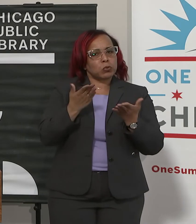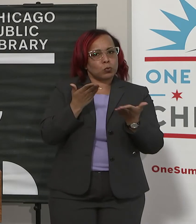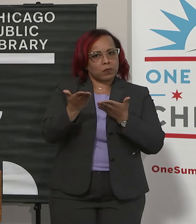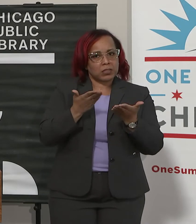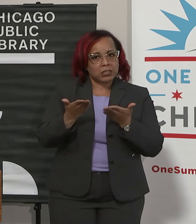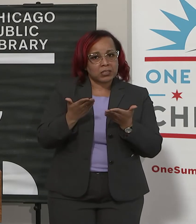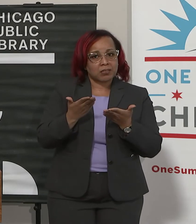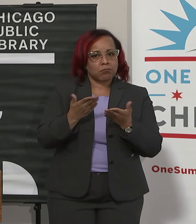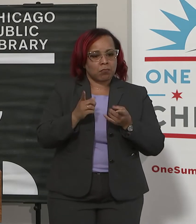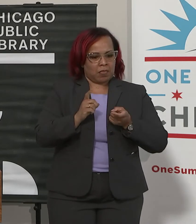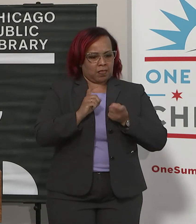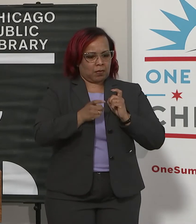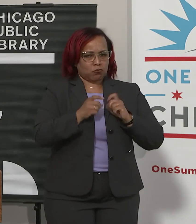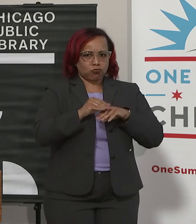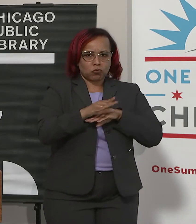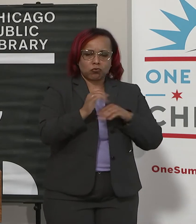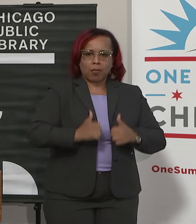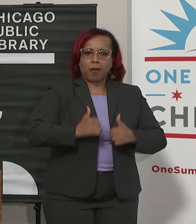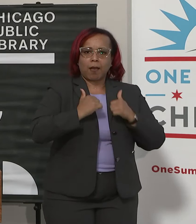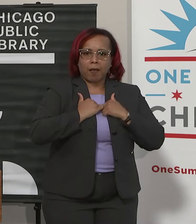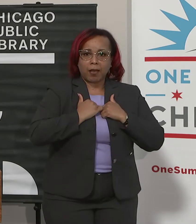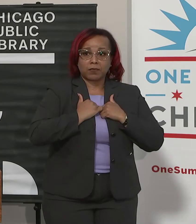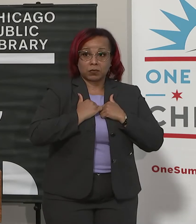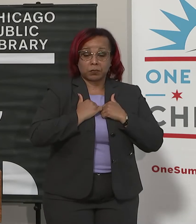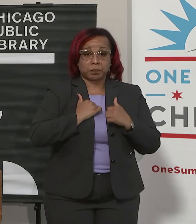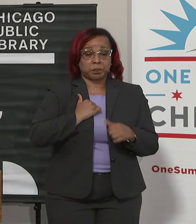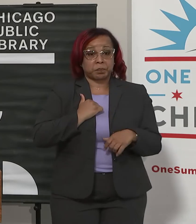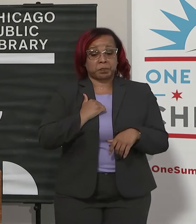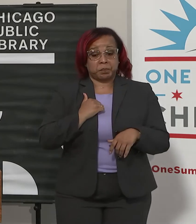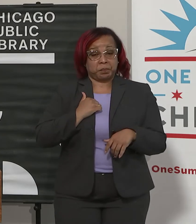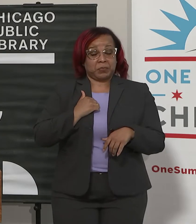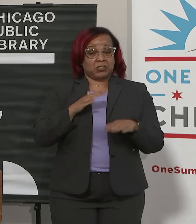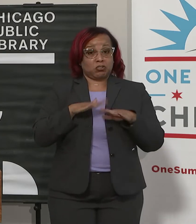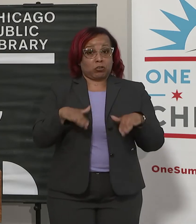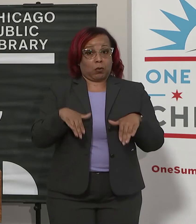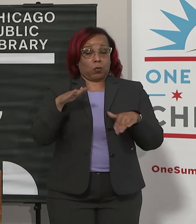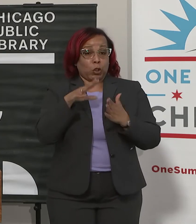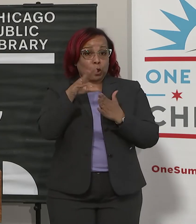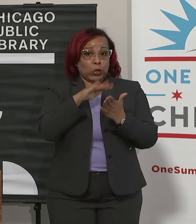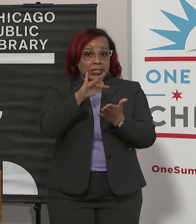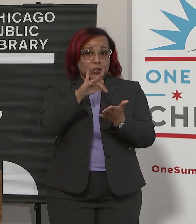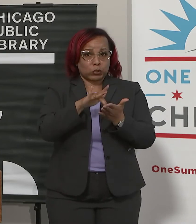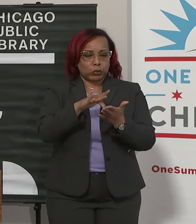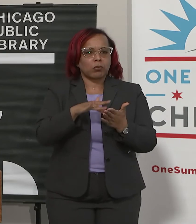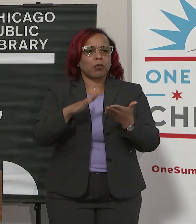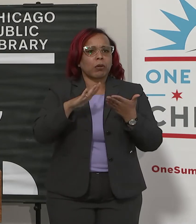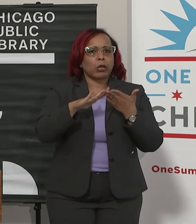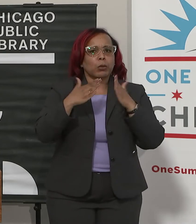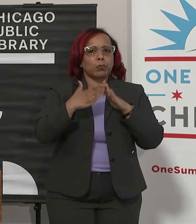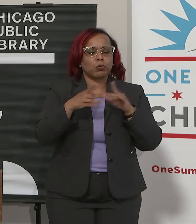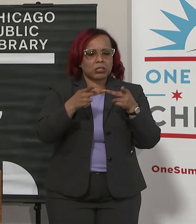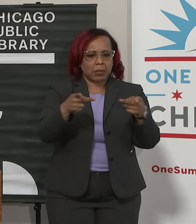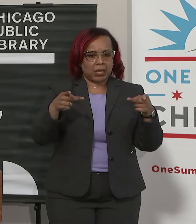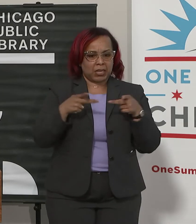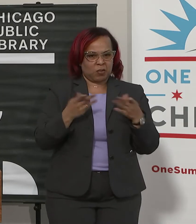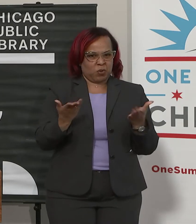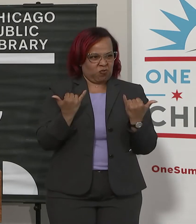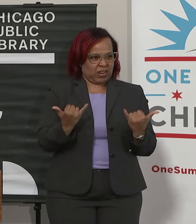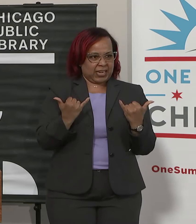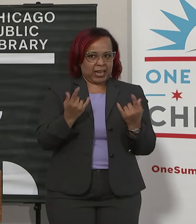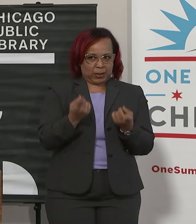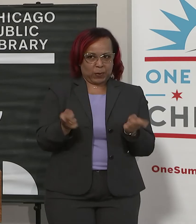services that change lives: an early childhood learning center, a community space that we're in right